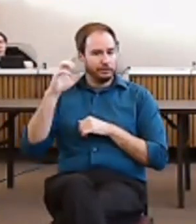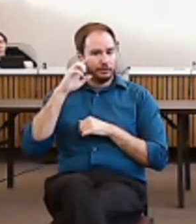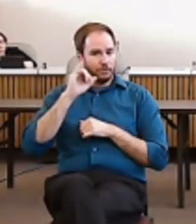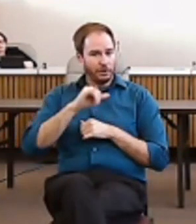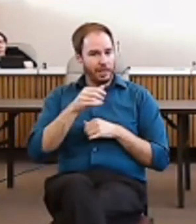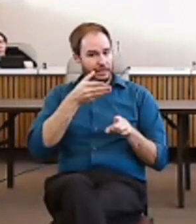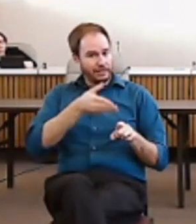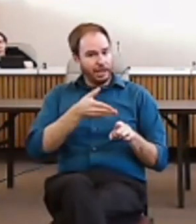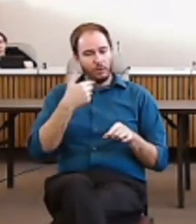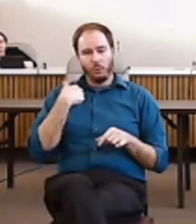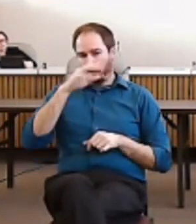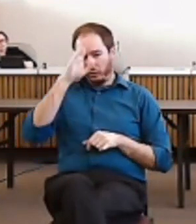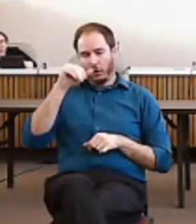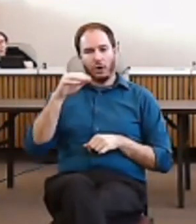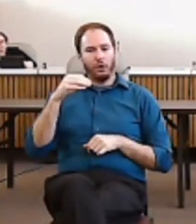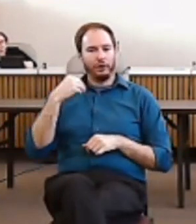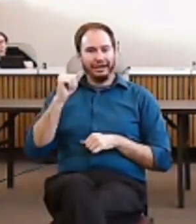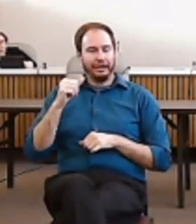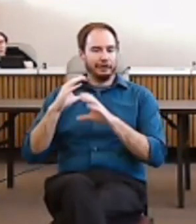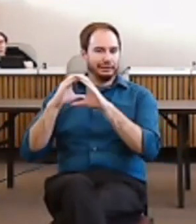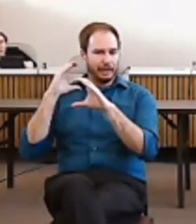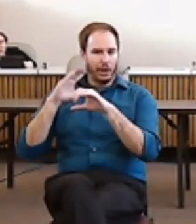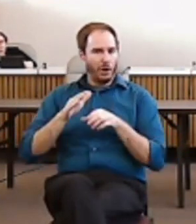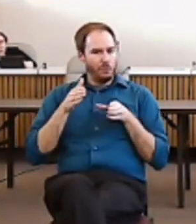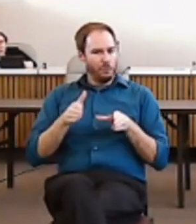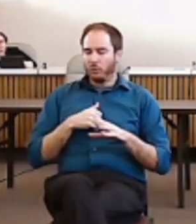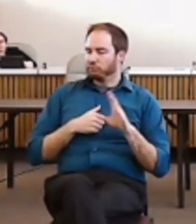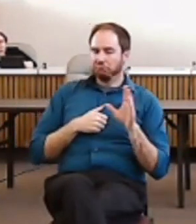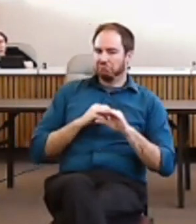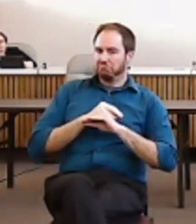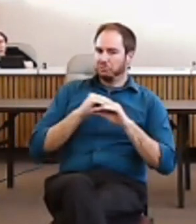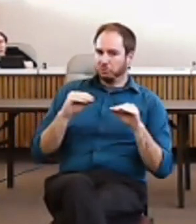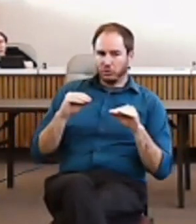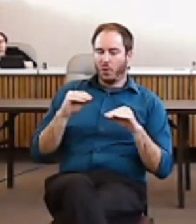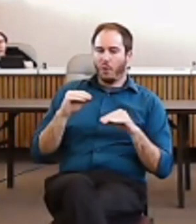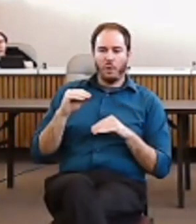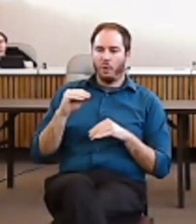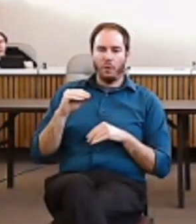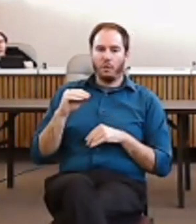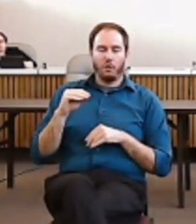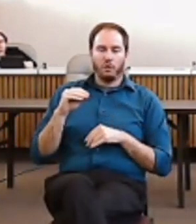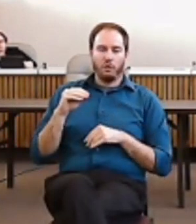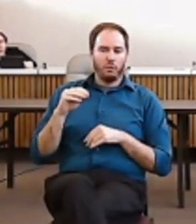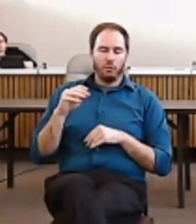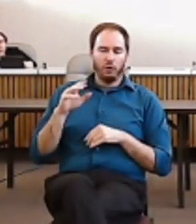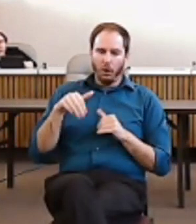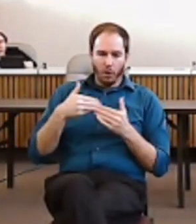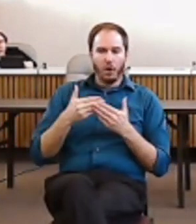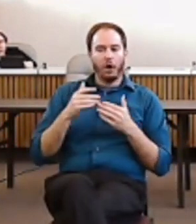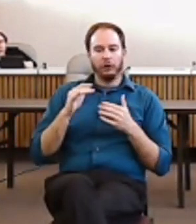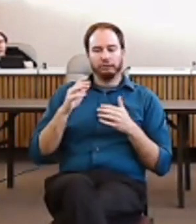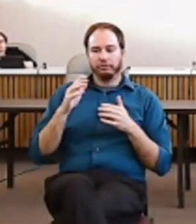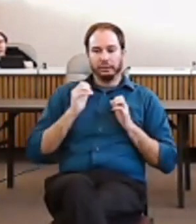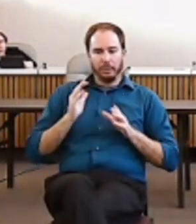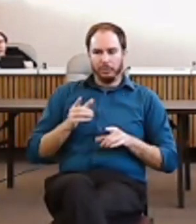main issue being on the road. No, there would be no intent for any of all the customer interaction